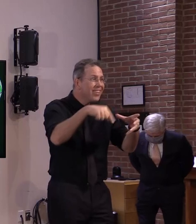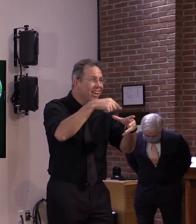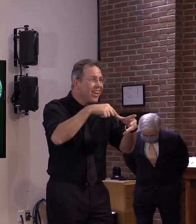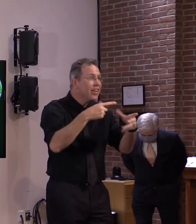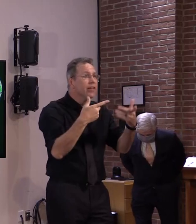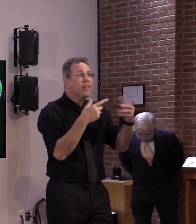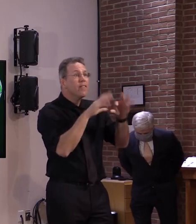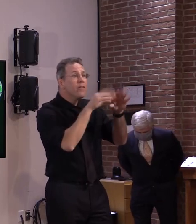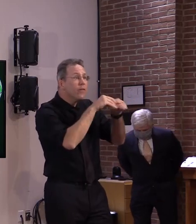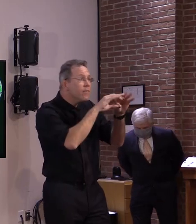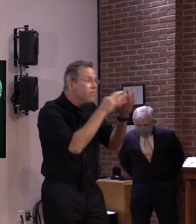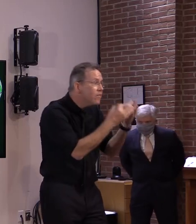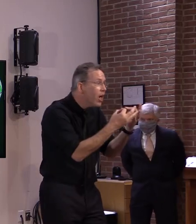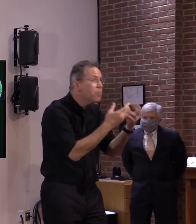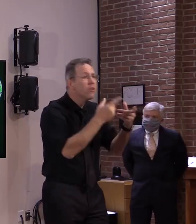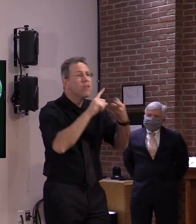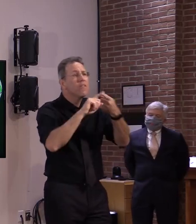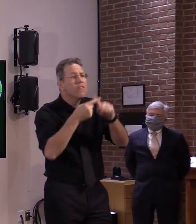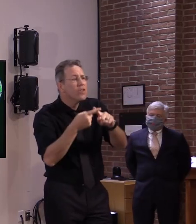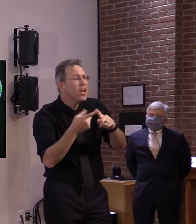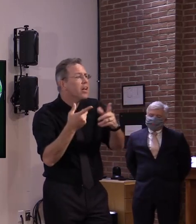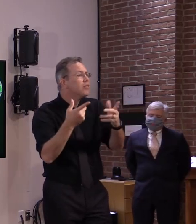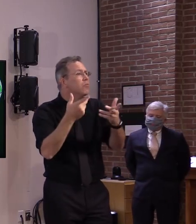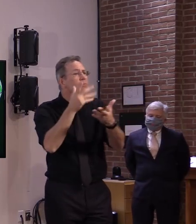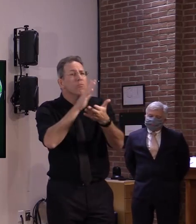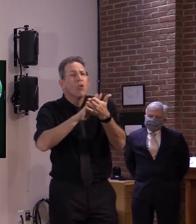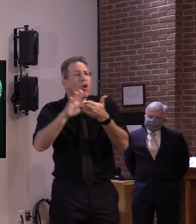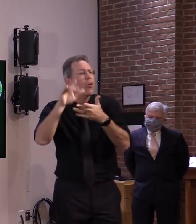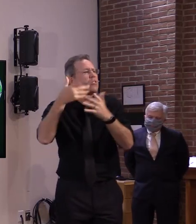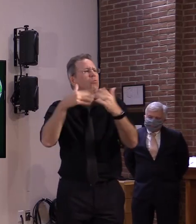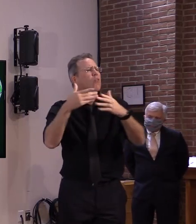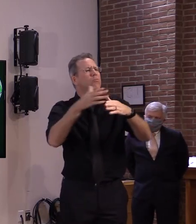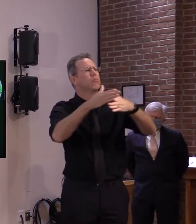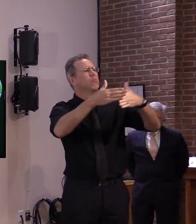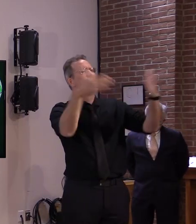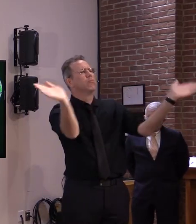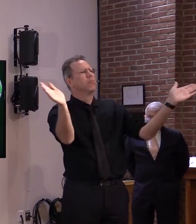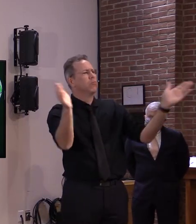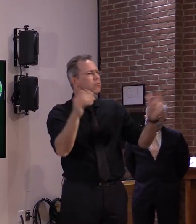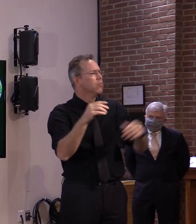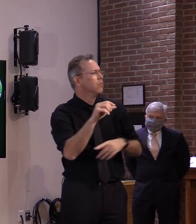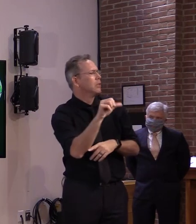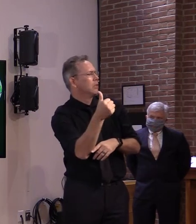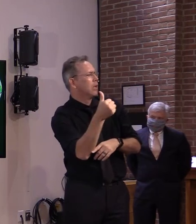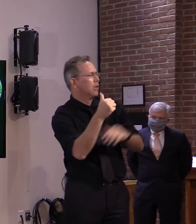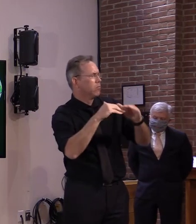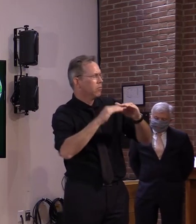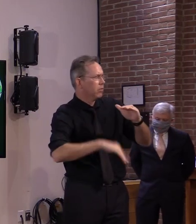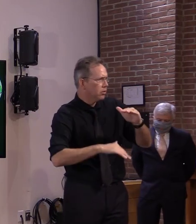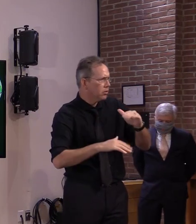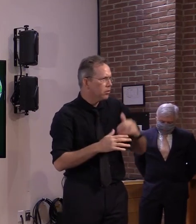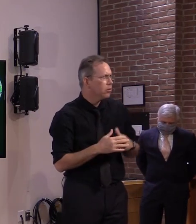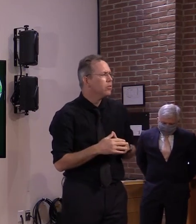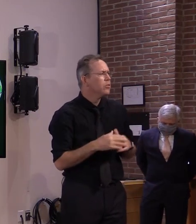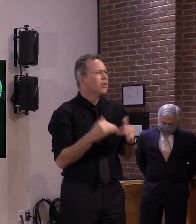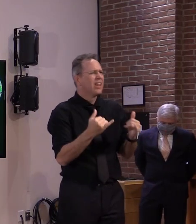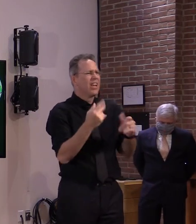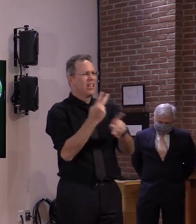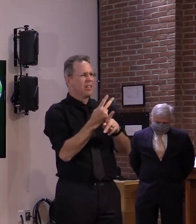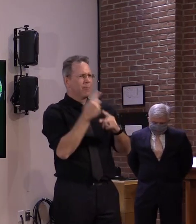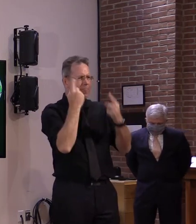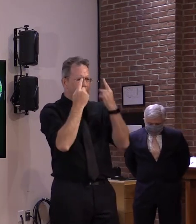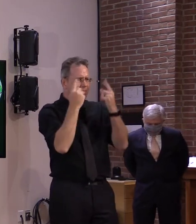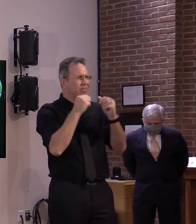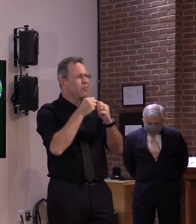or on campus or around town. Now is the time to keep our social circles small. And